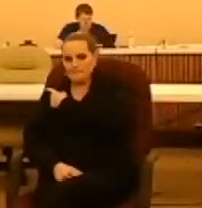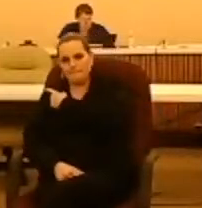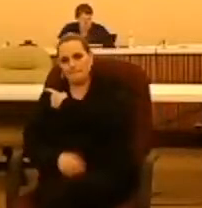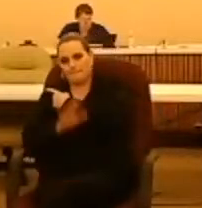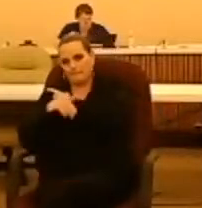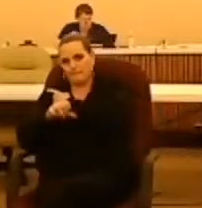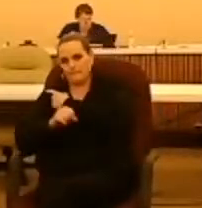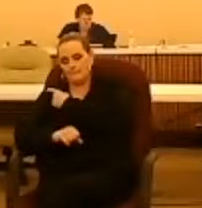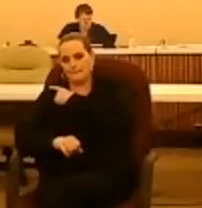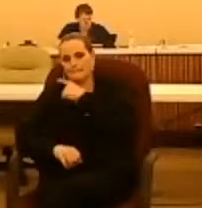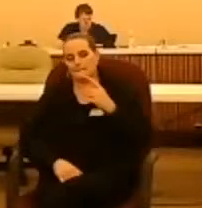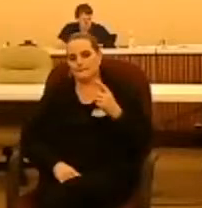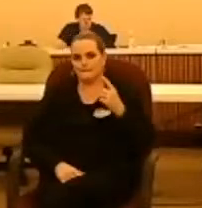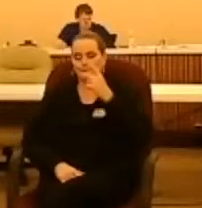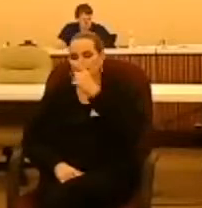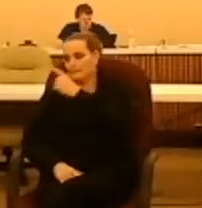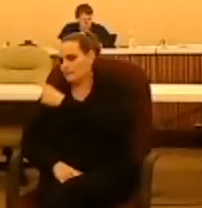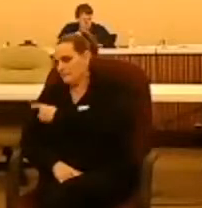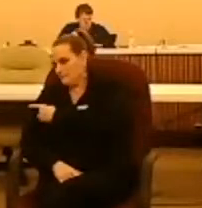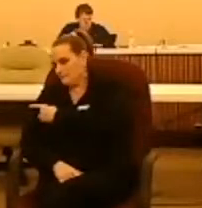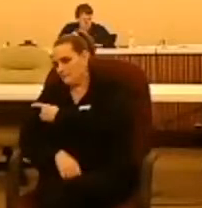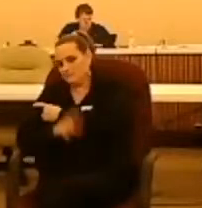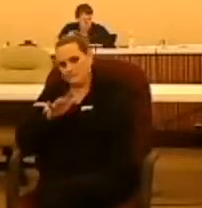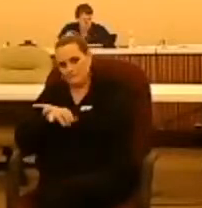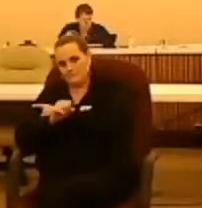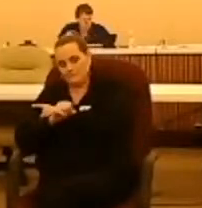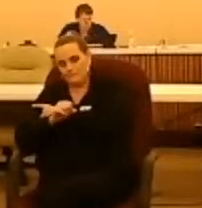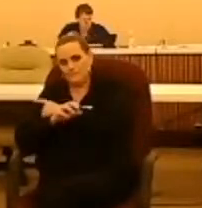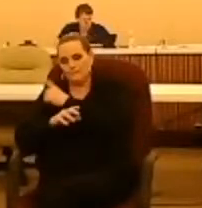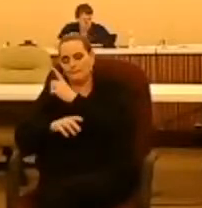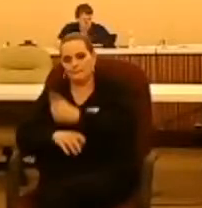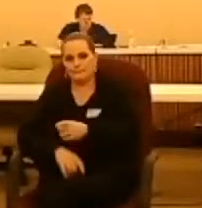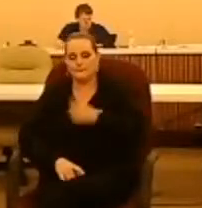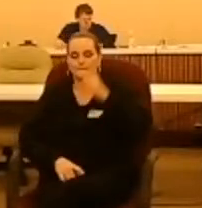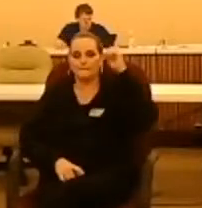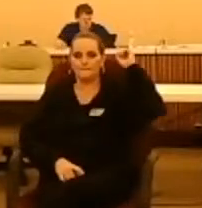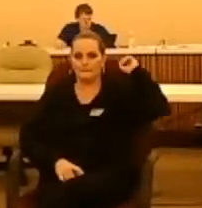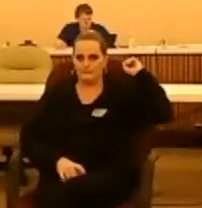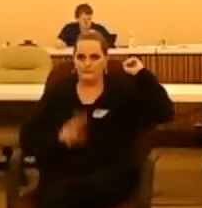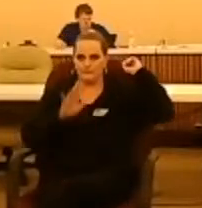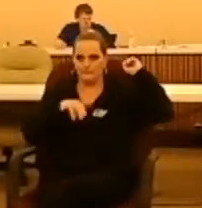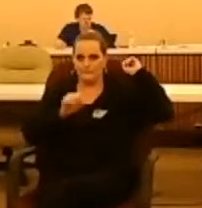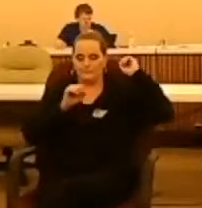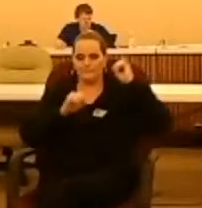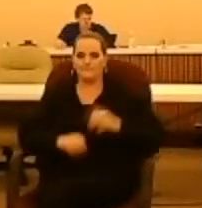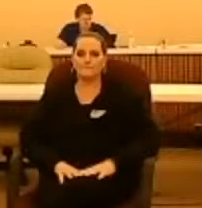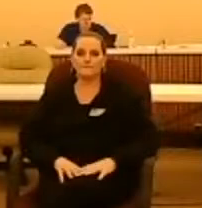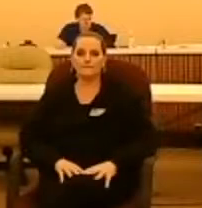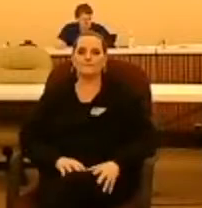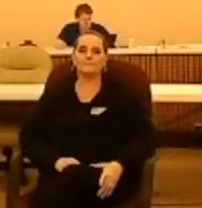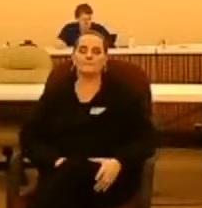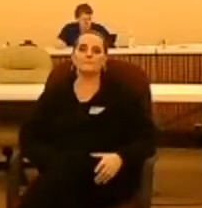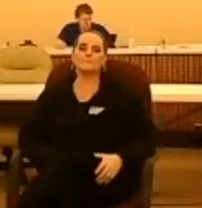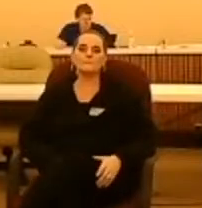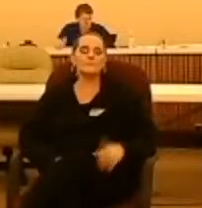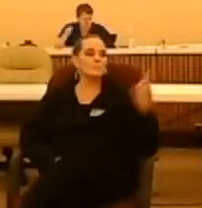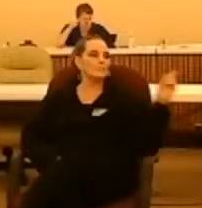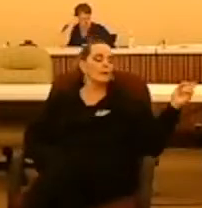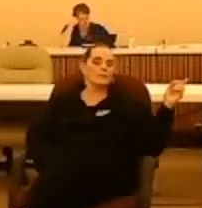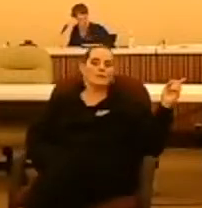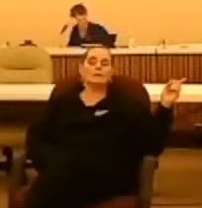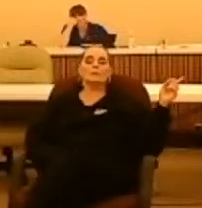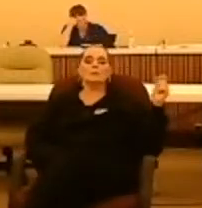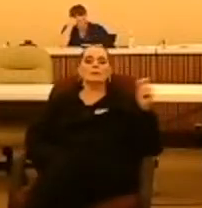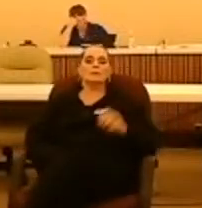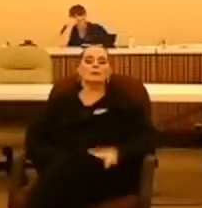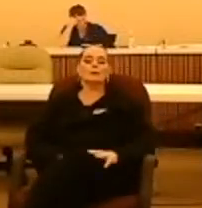Safranek, Aye. Councilmember Bolzner, Aye. Supervisor Schultz. Aye. Supervisor